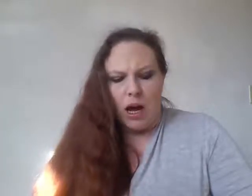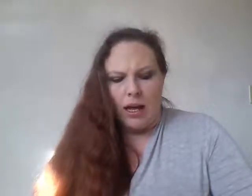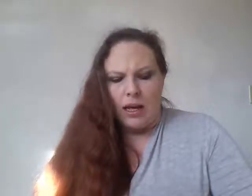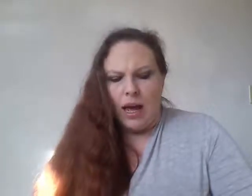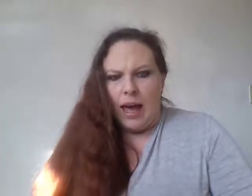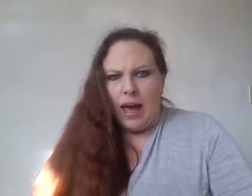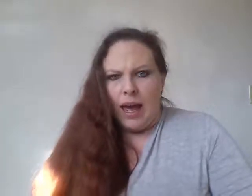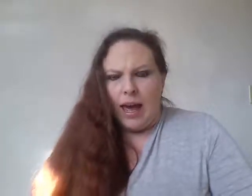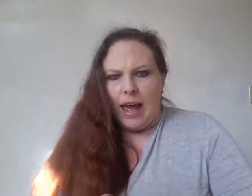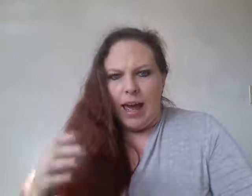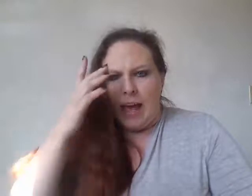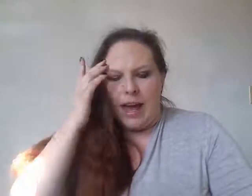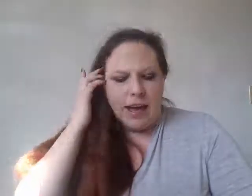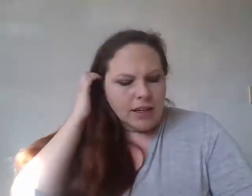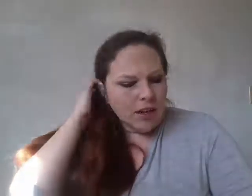DUI. And